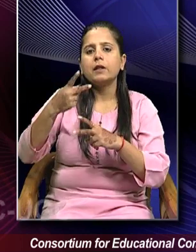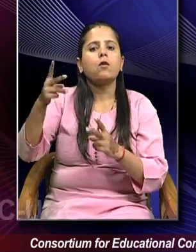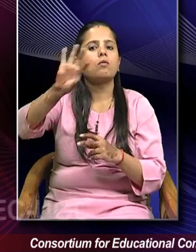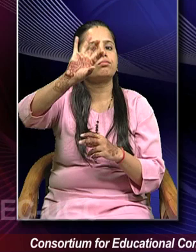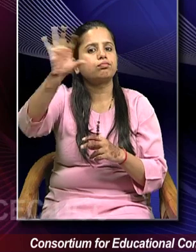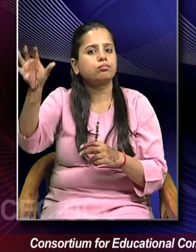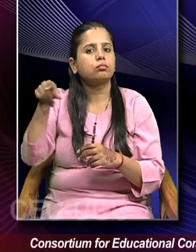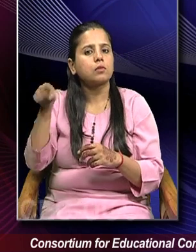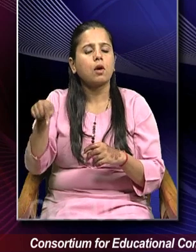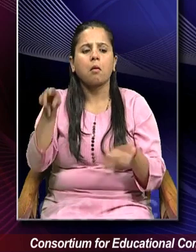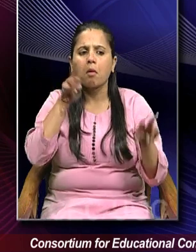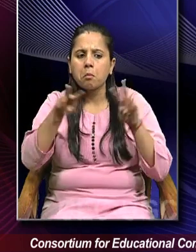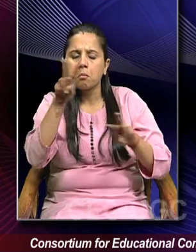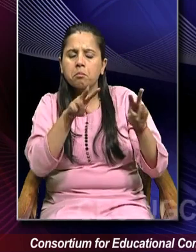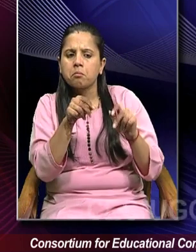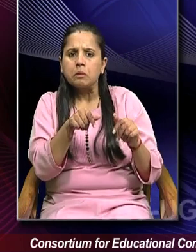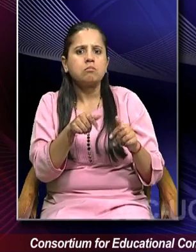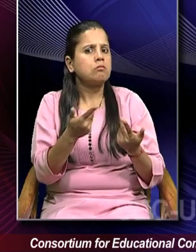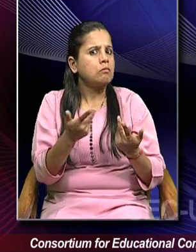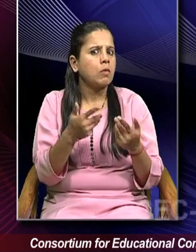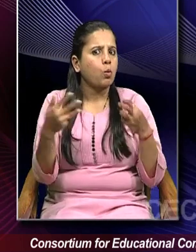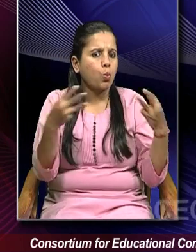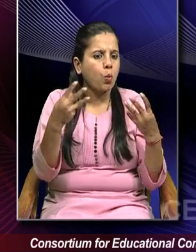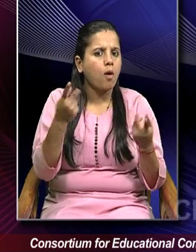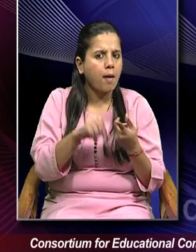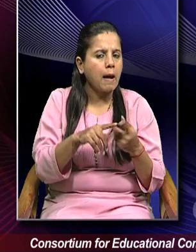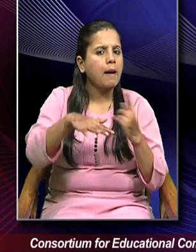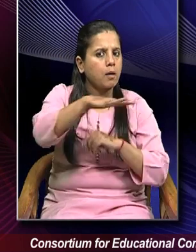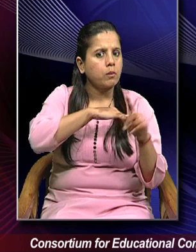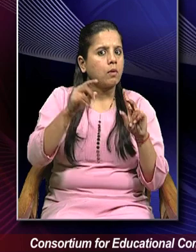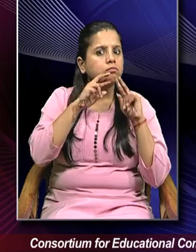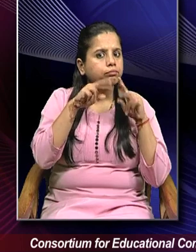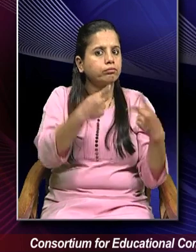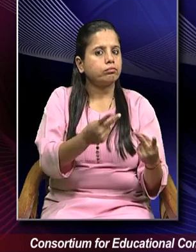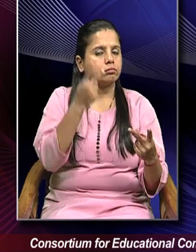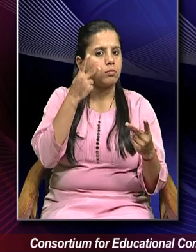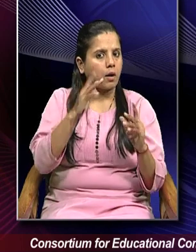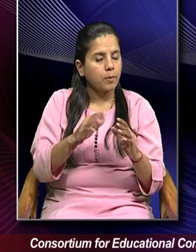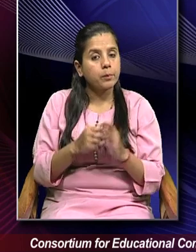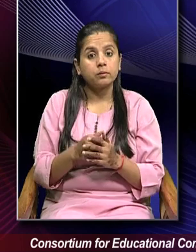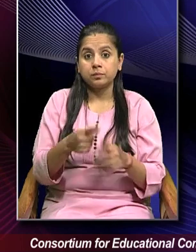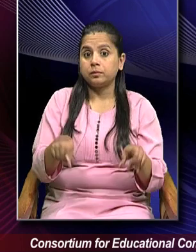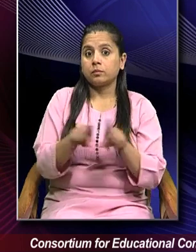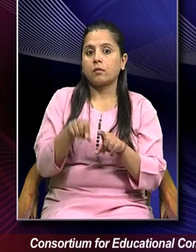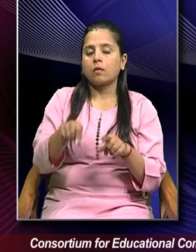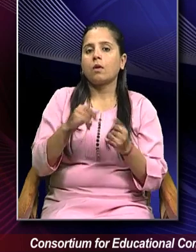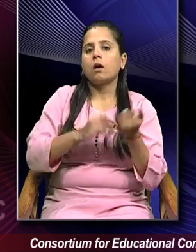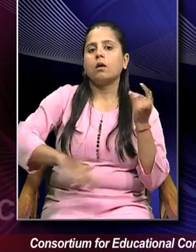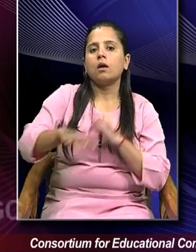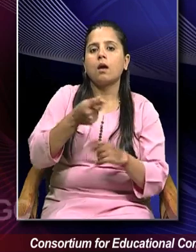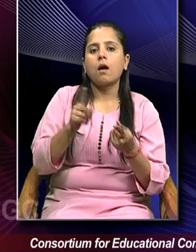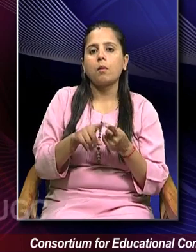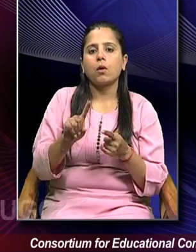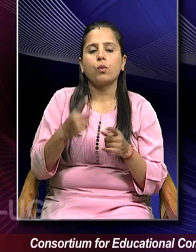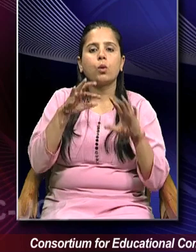countries, they reacted to this kind of a situation, also created a situation which led to the